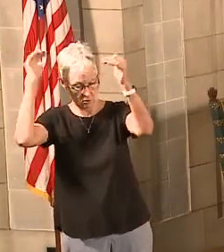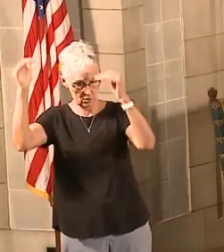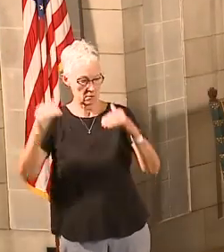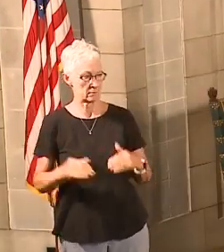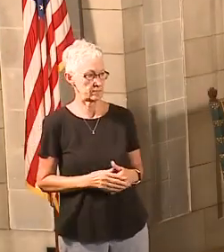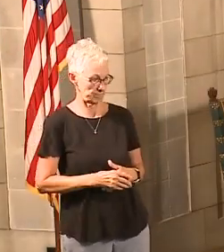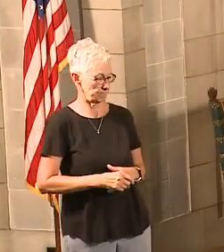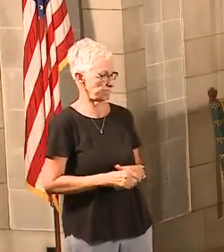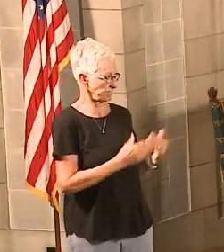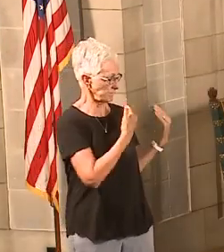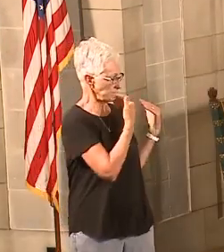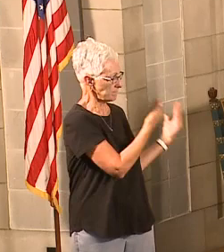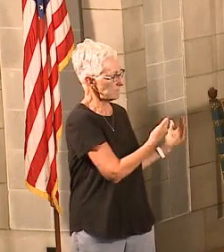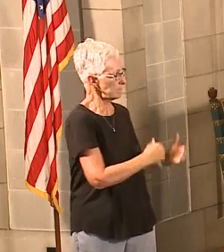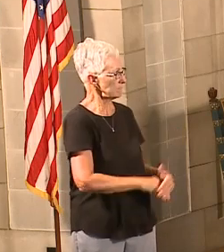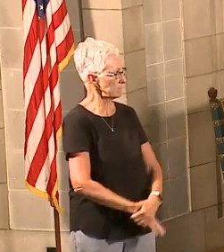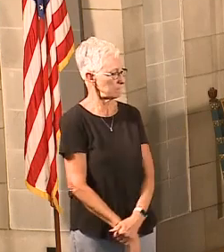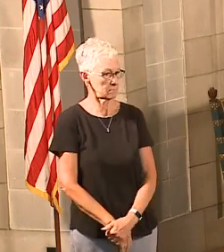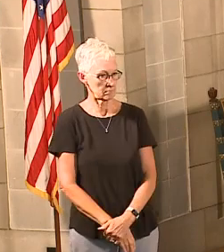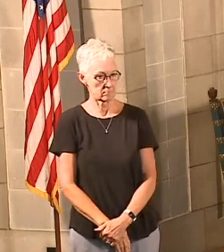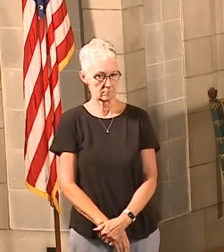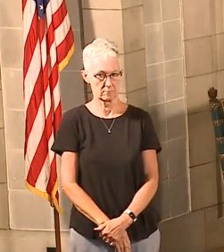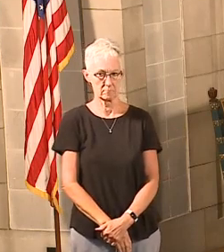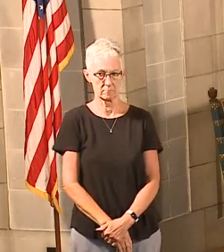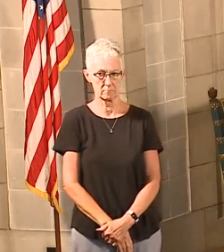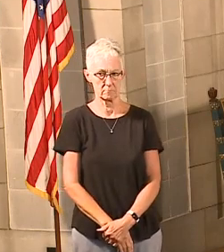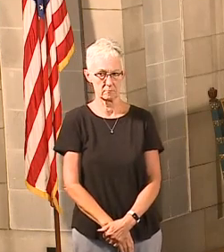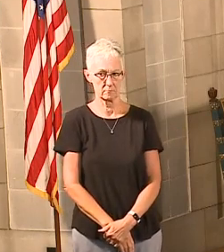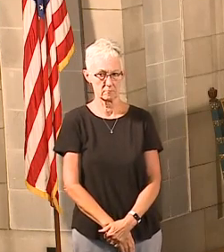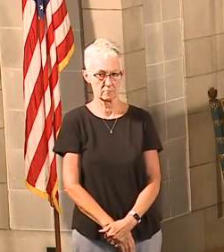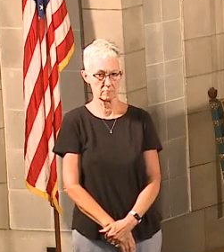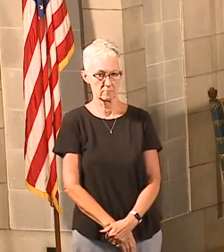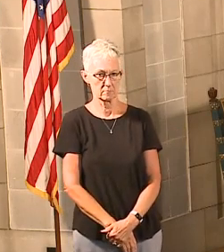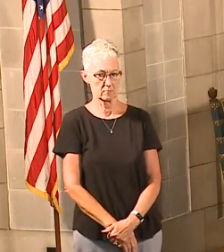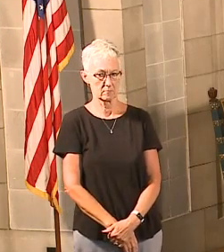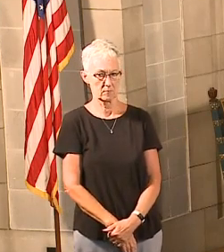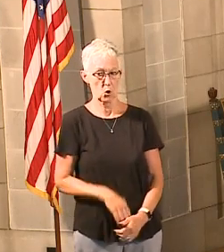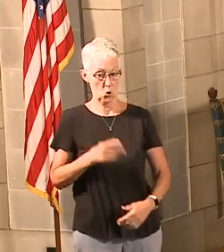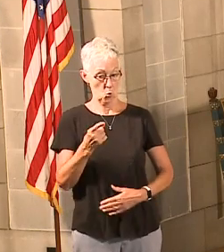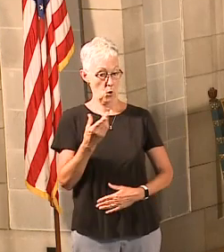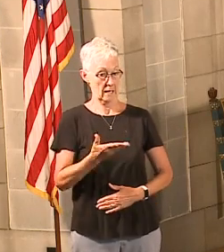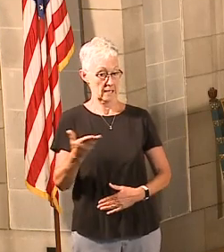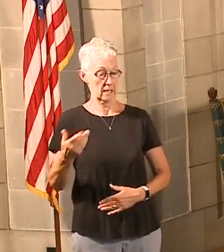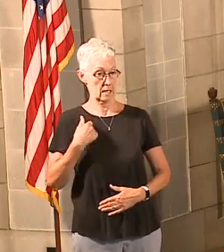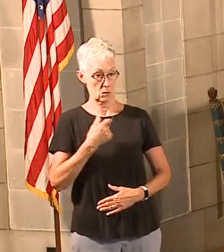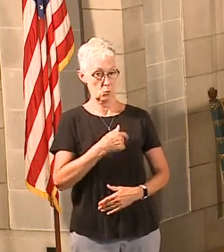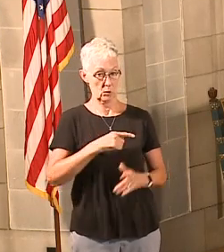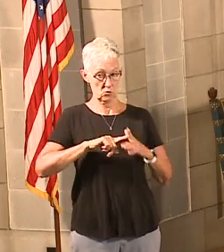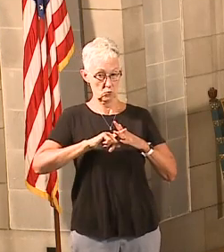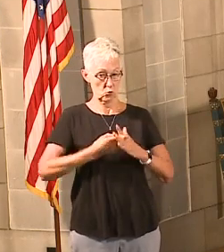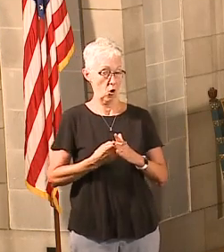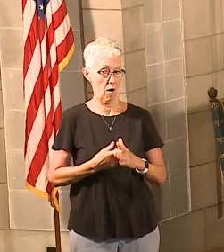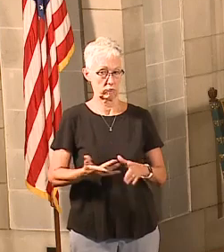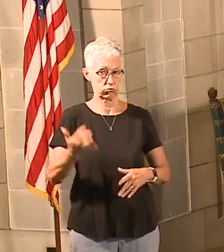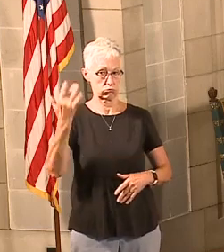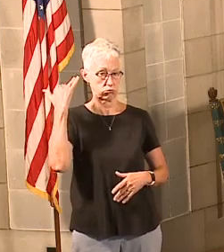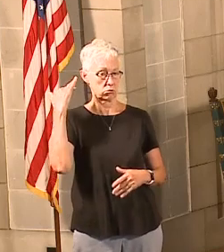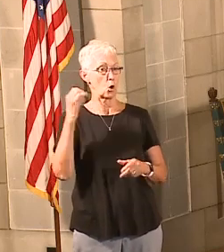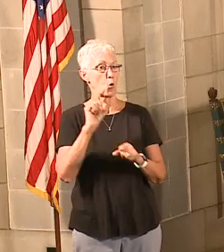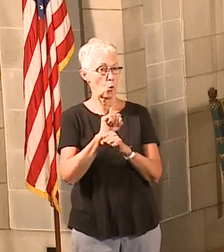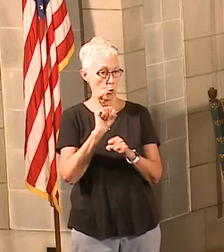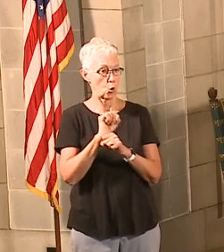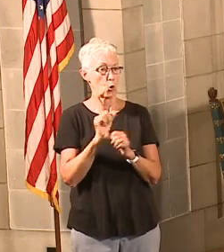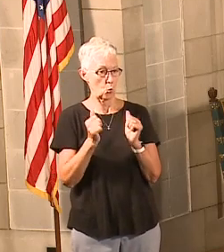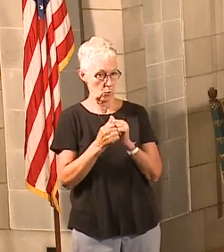Thank you. So one of the things that we began early on in the process is working with our managed care partners who